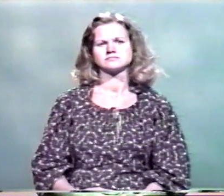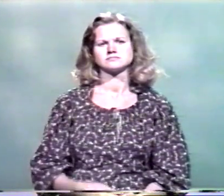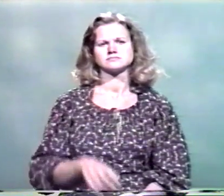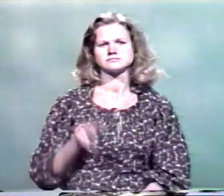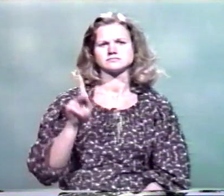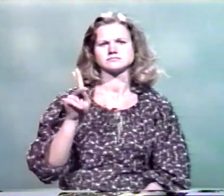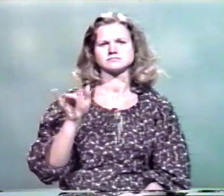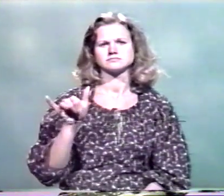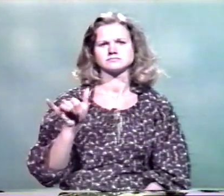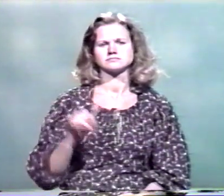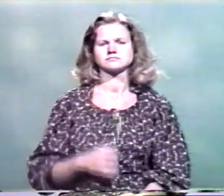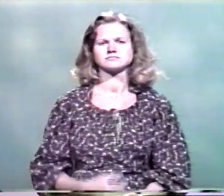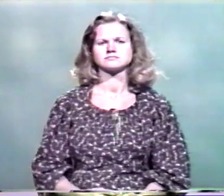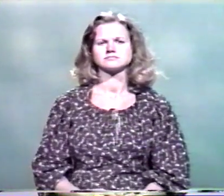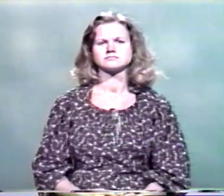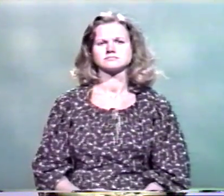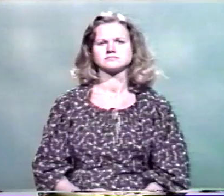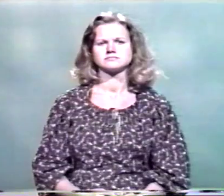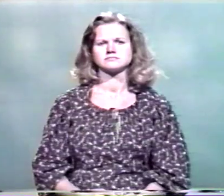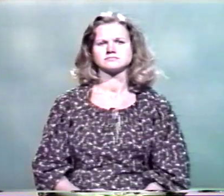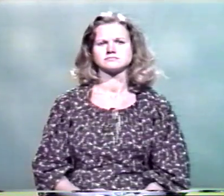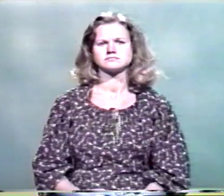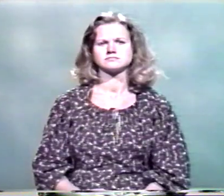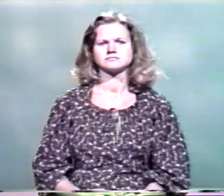Kentucky. Here is a sign for Louisville.